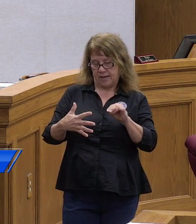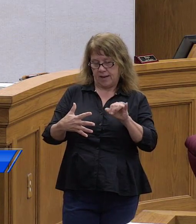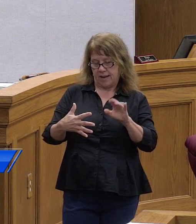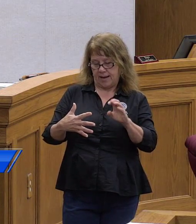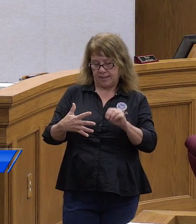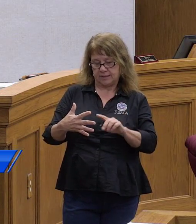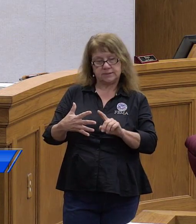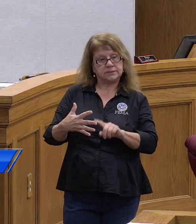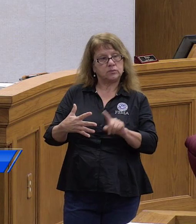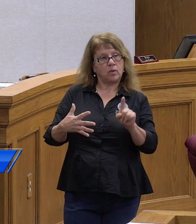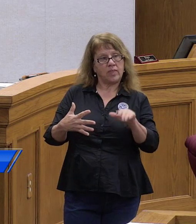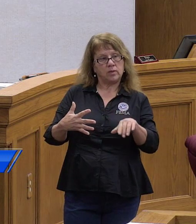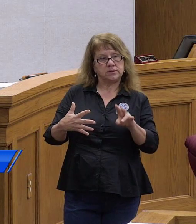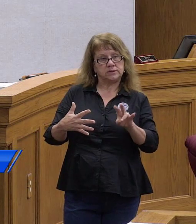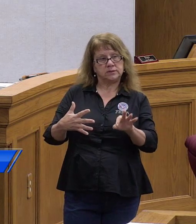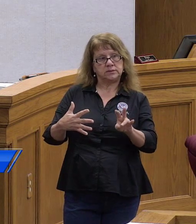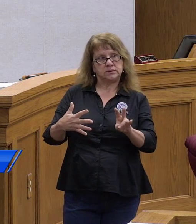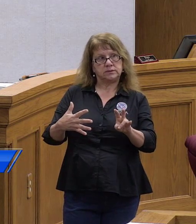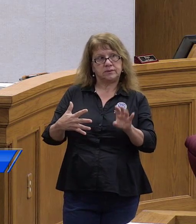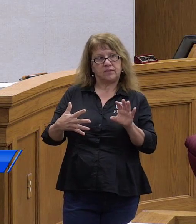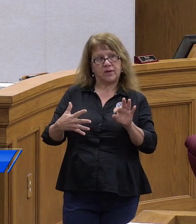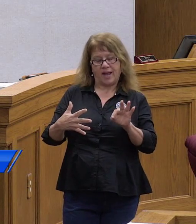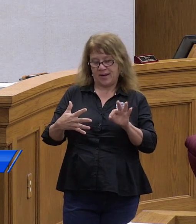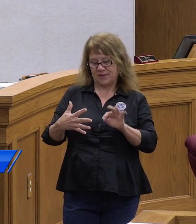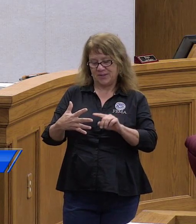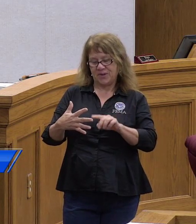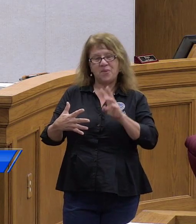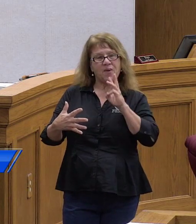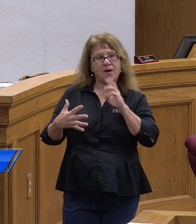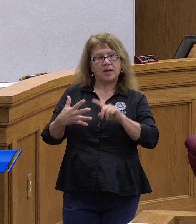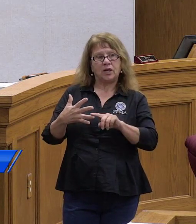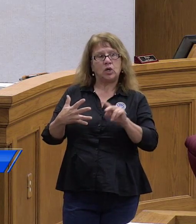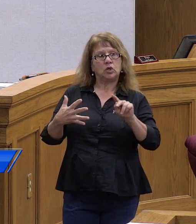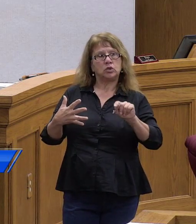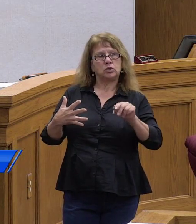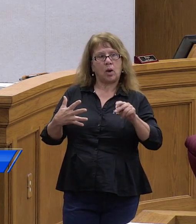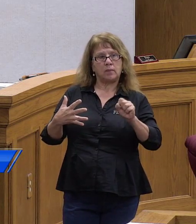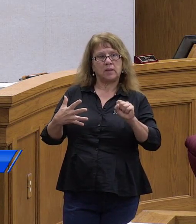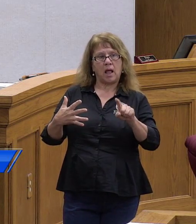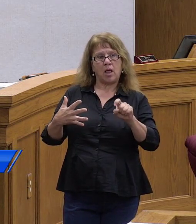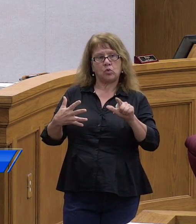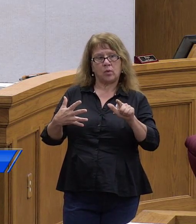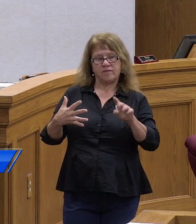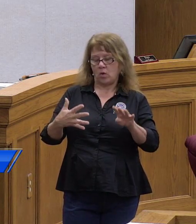1,179 bottles of water, 124 tarps. Memorial Park Plaza,